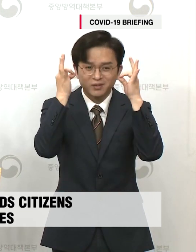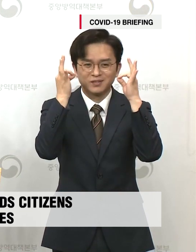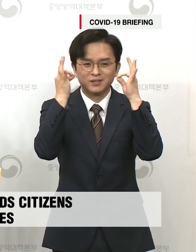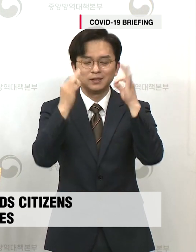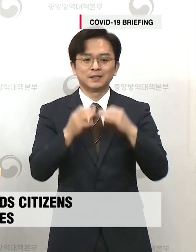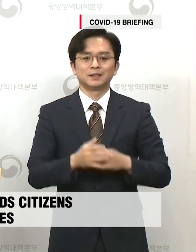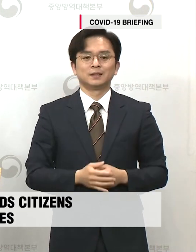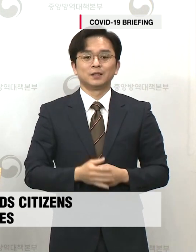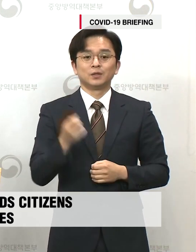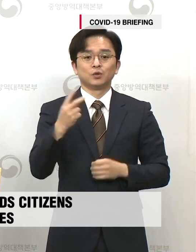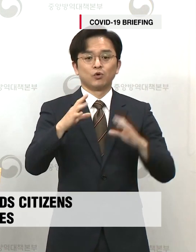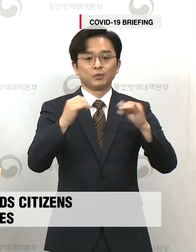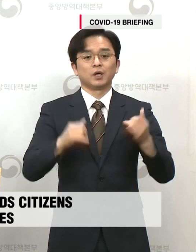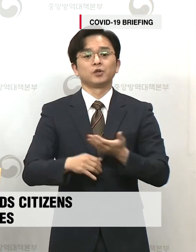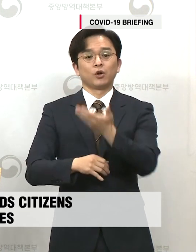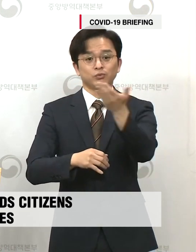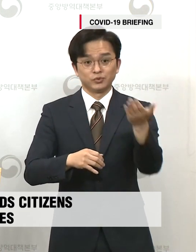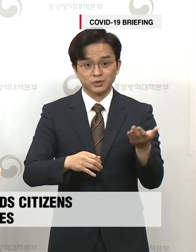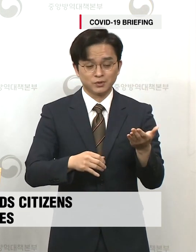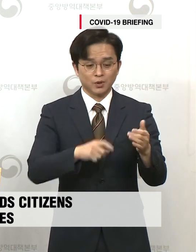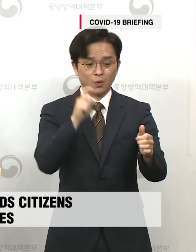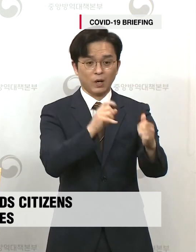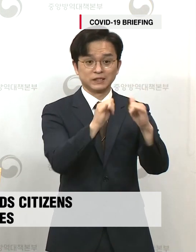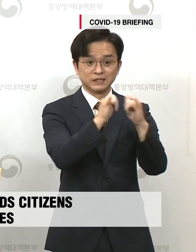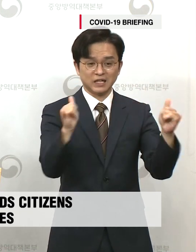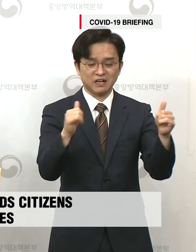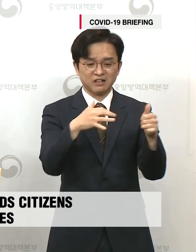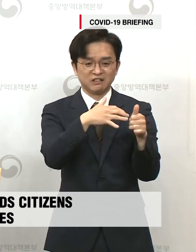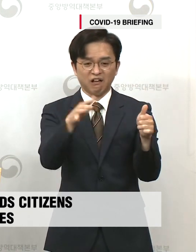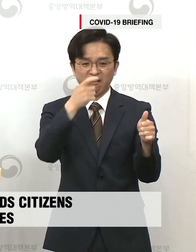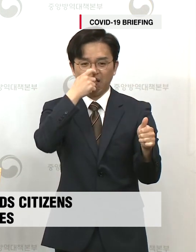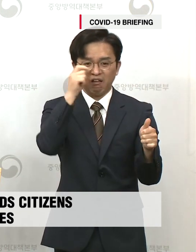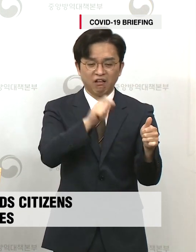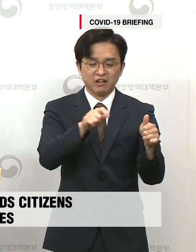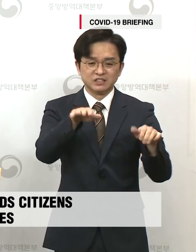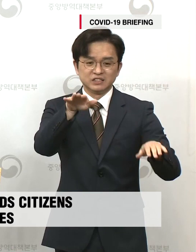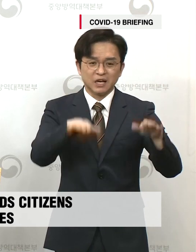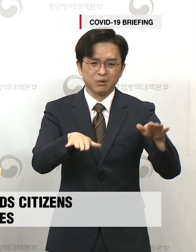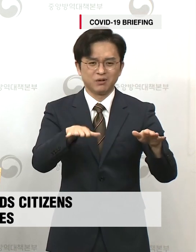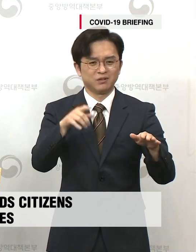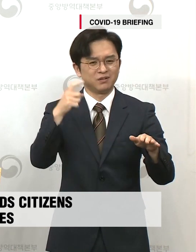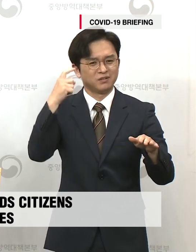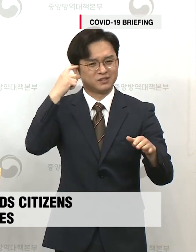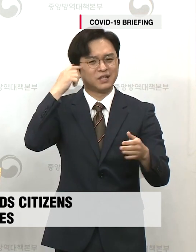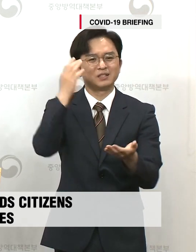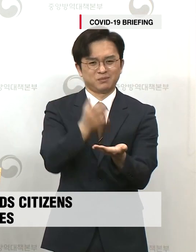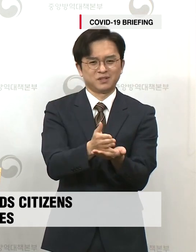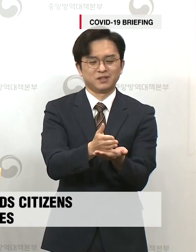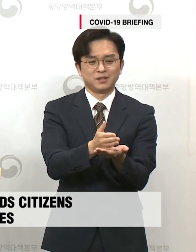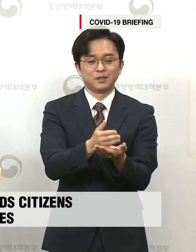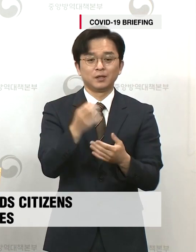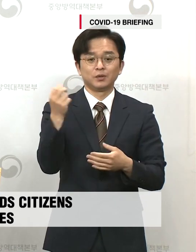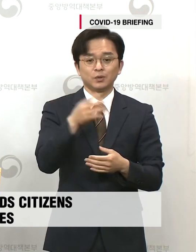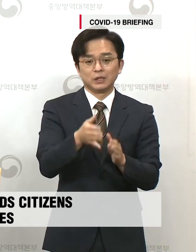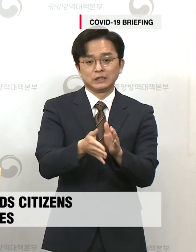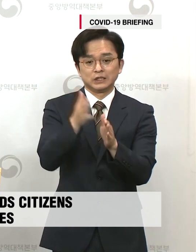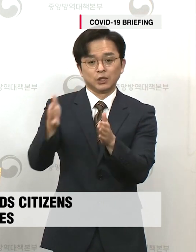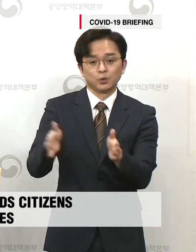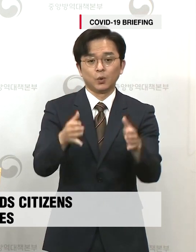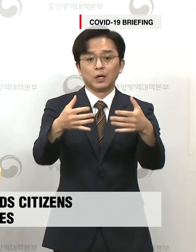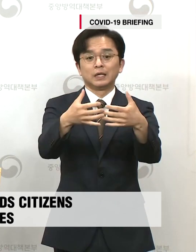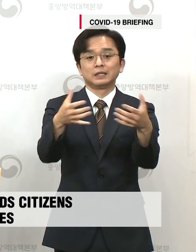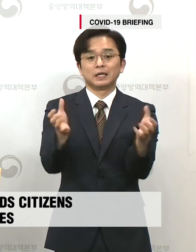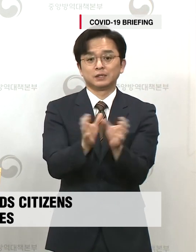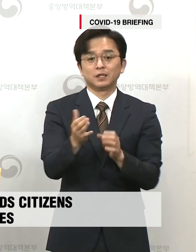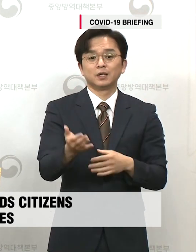would be discriminated as a confirmed case. And I ask the public to help in providing and giving